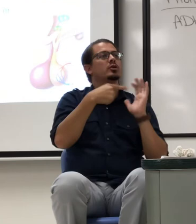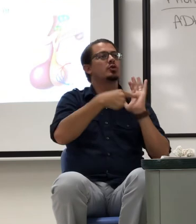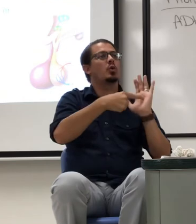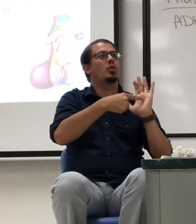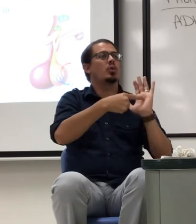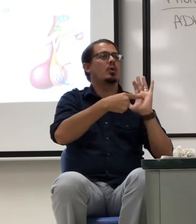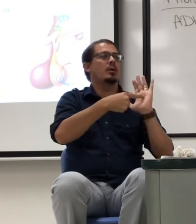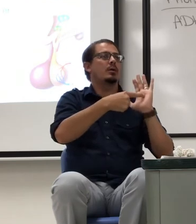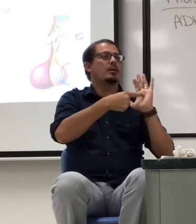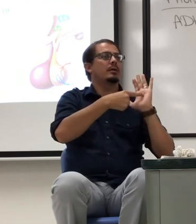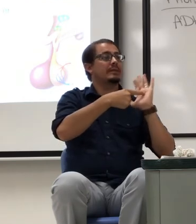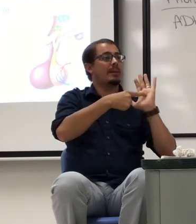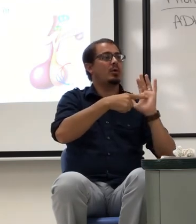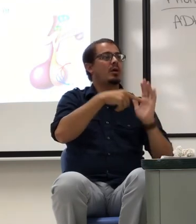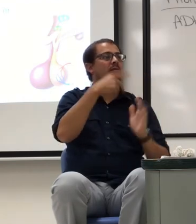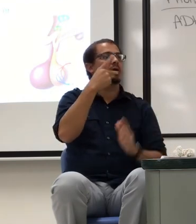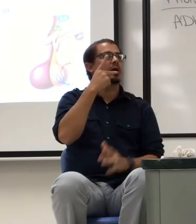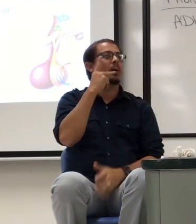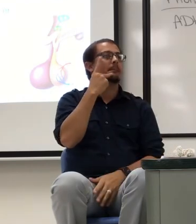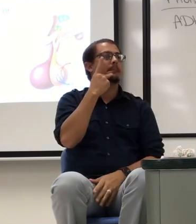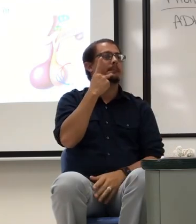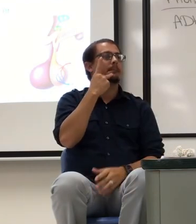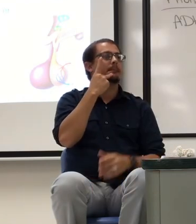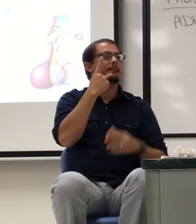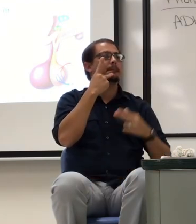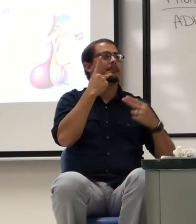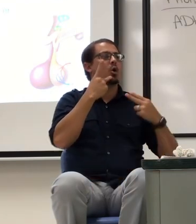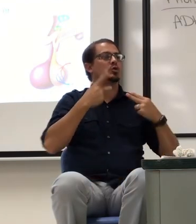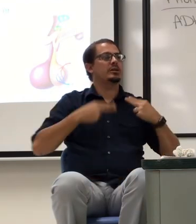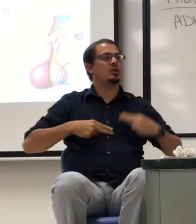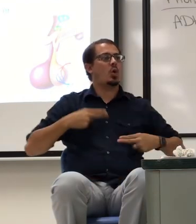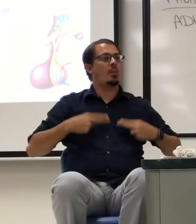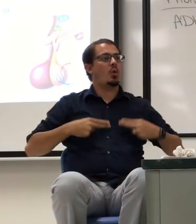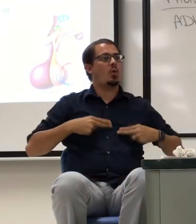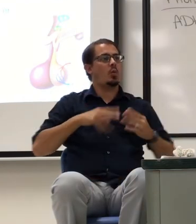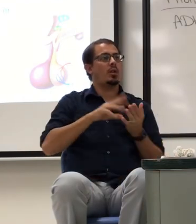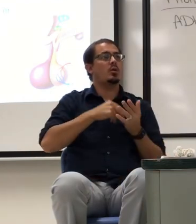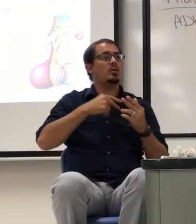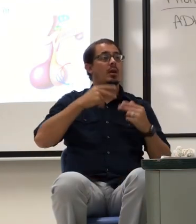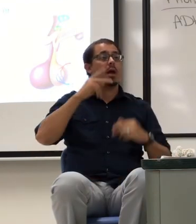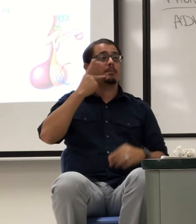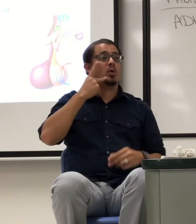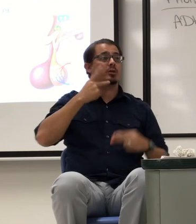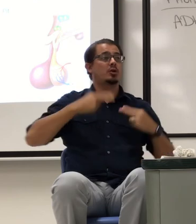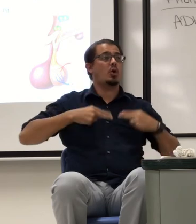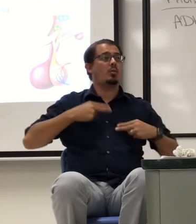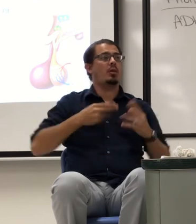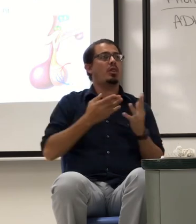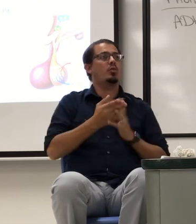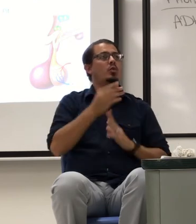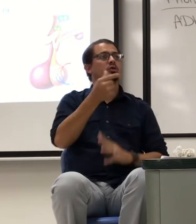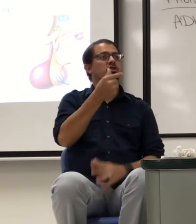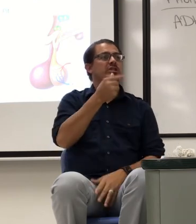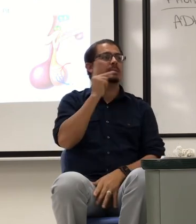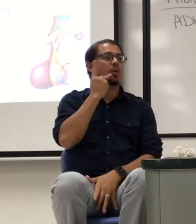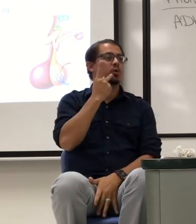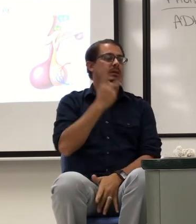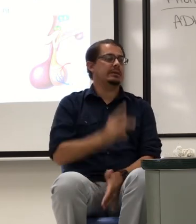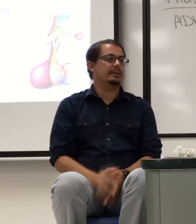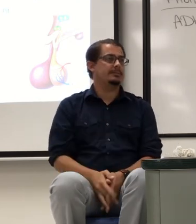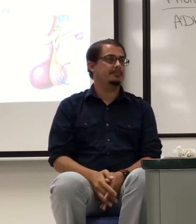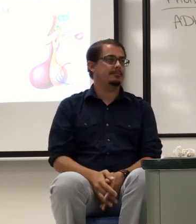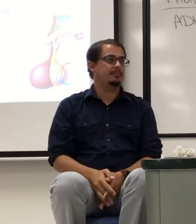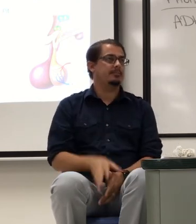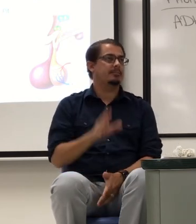example of a protein hormone, okay? Because what we had learned is protein hormones act through G proteins. So that's